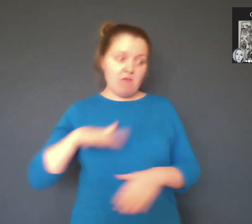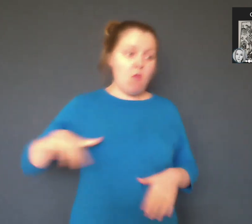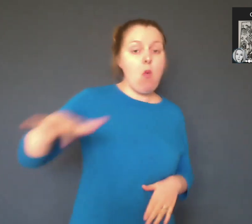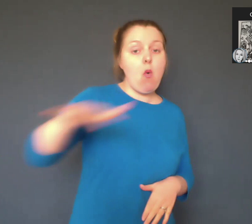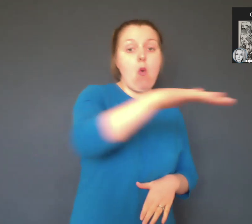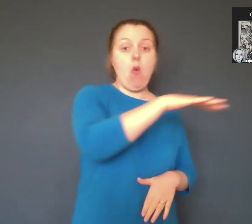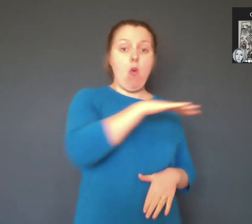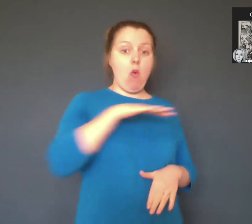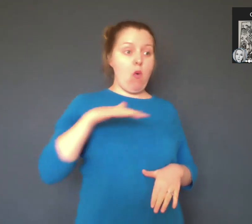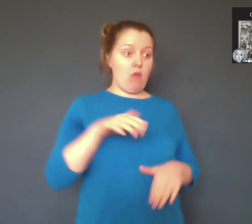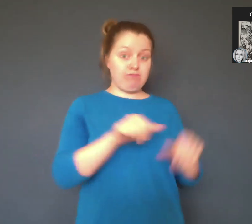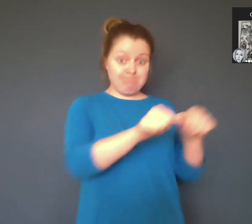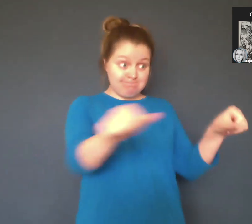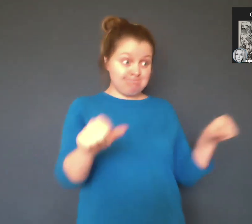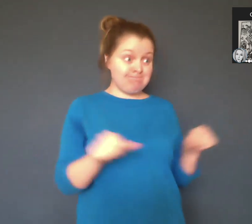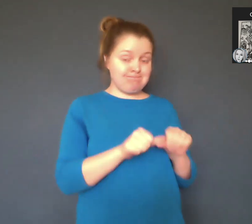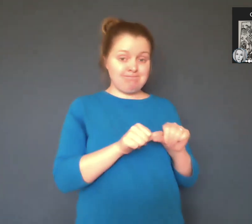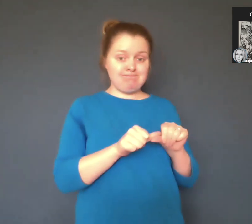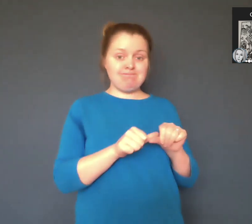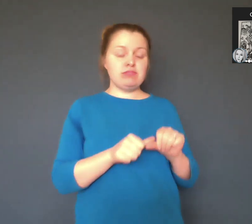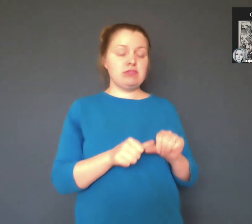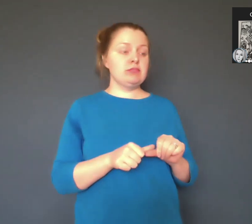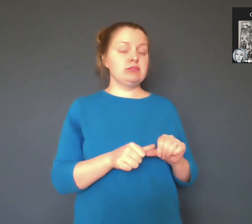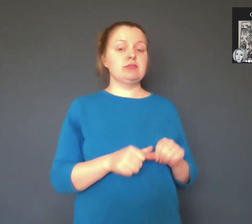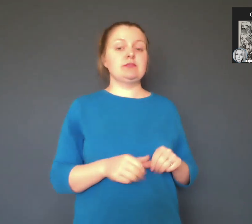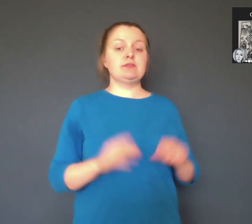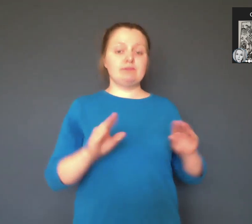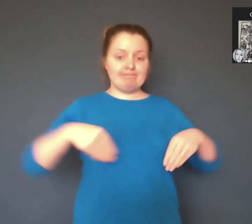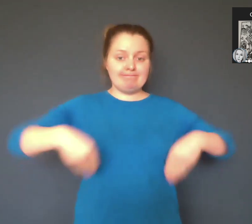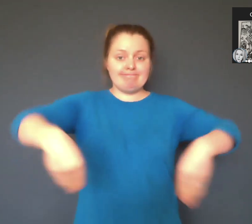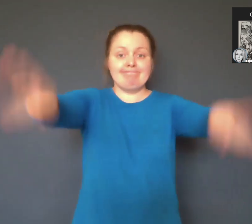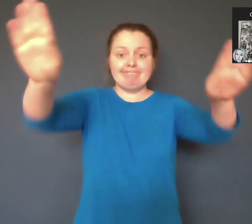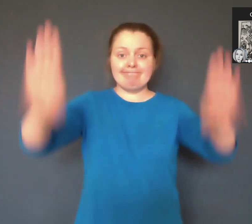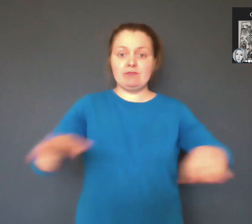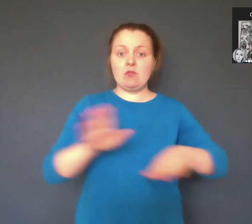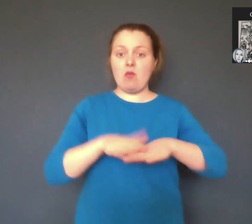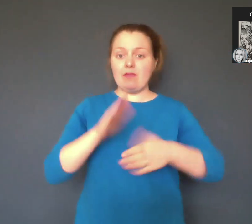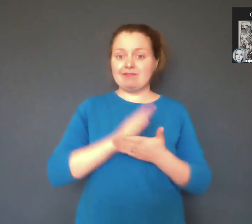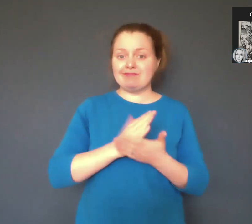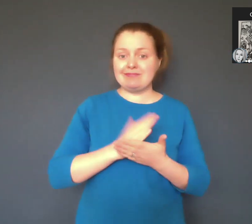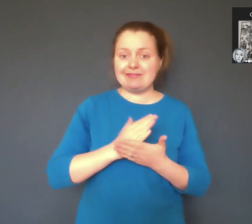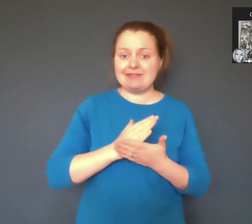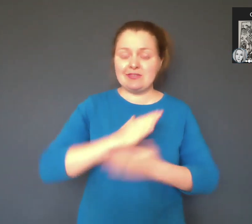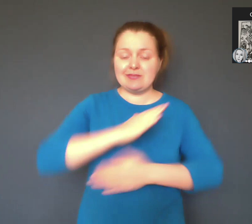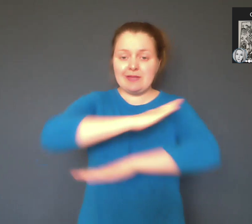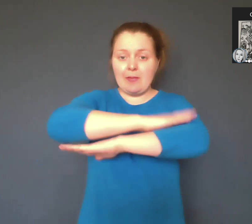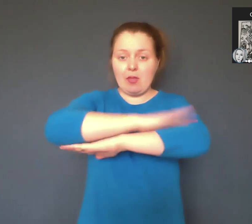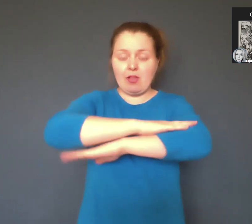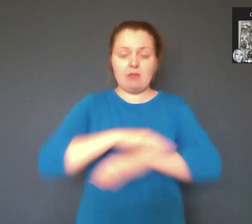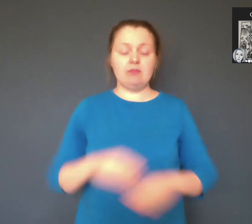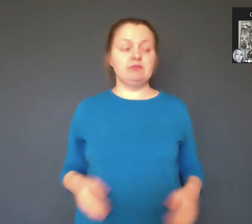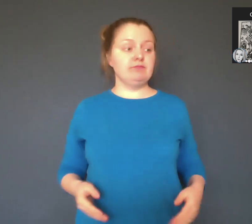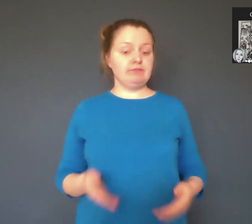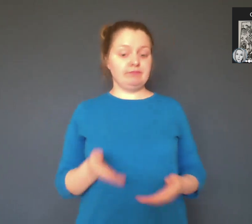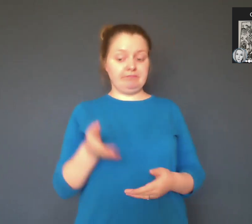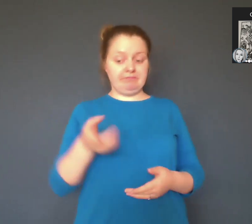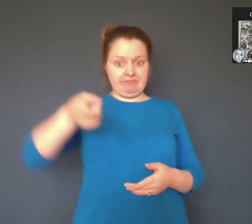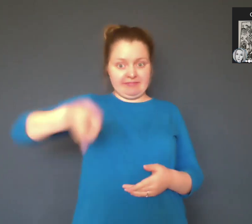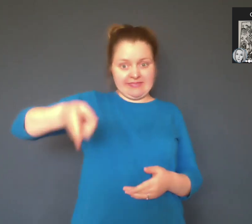kitchen table. "There's our house." He had already marked the place with a cross. "Now, do you